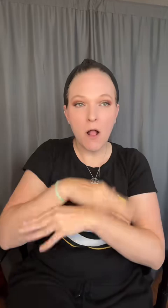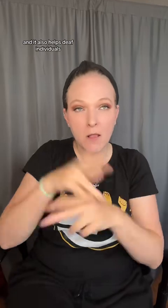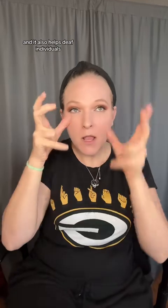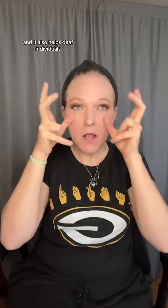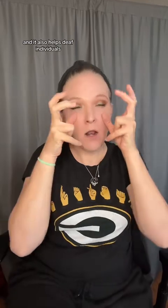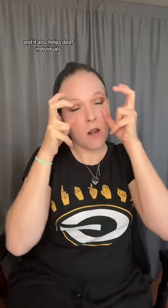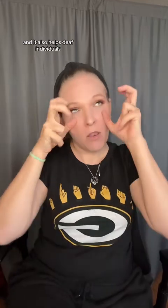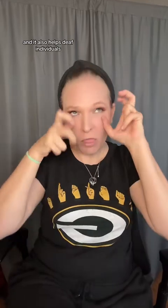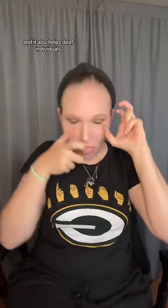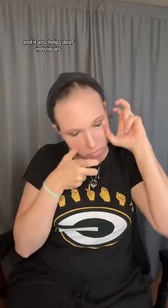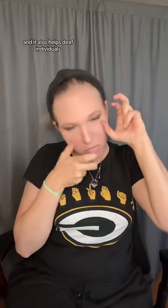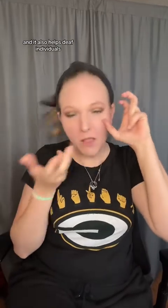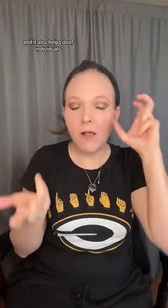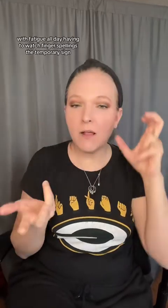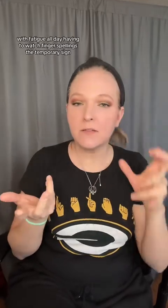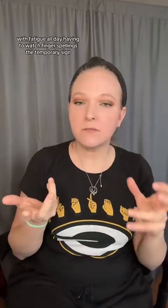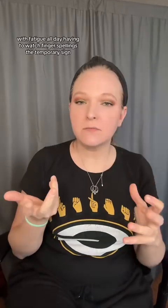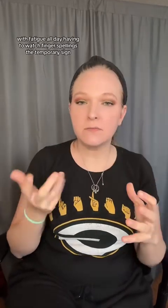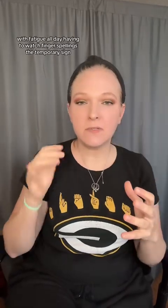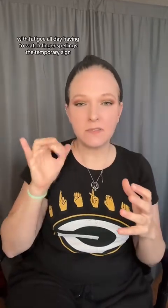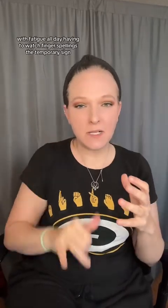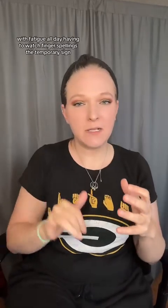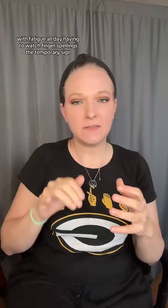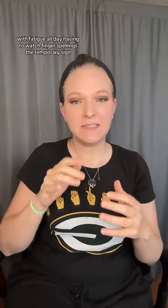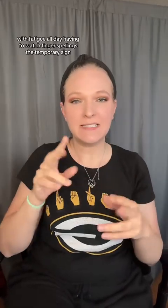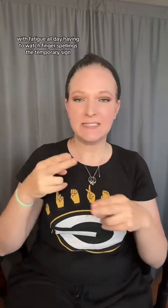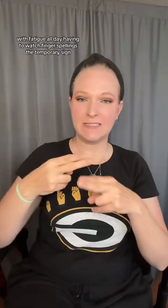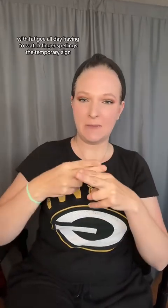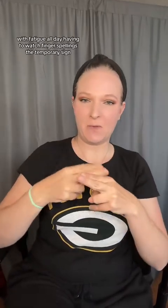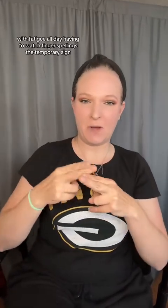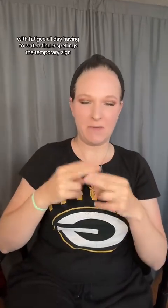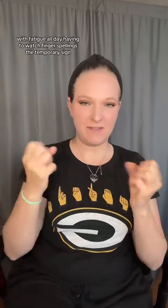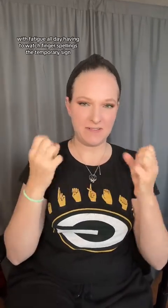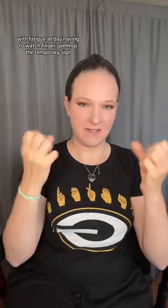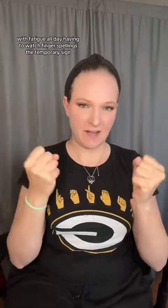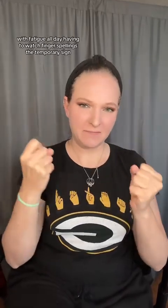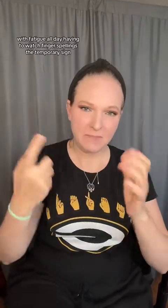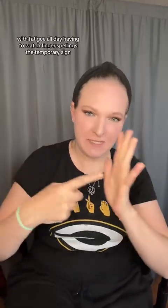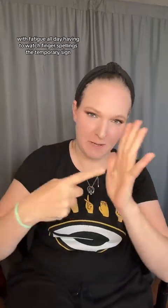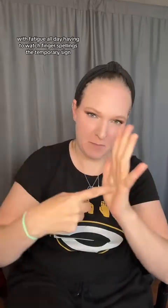also helps deaf individuals with fatigue all day, having to watch finger spellings. It's a temporary sign.